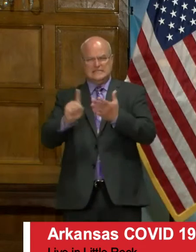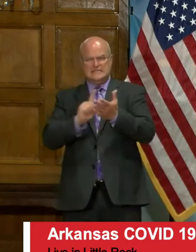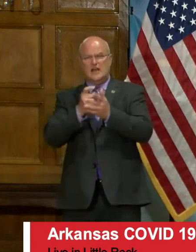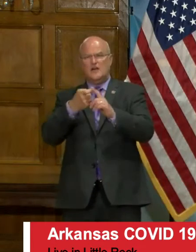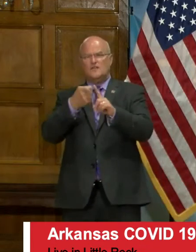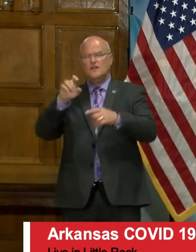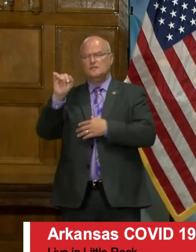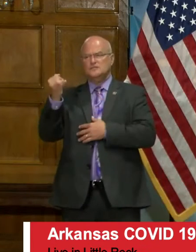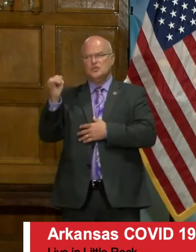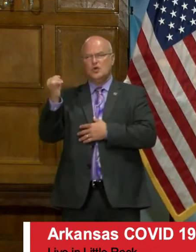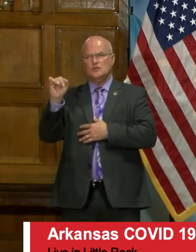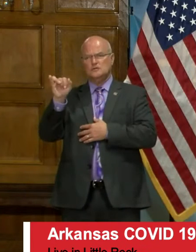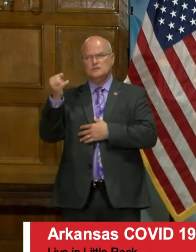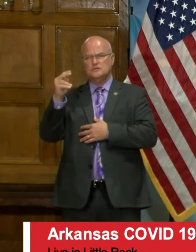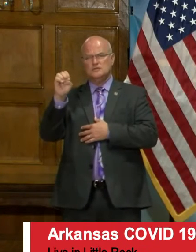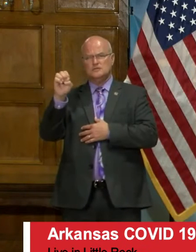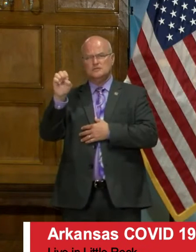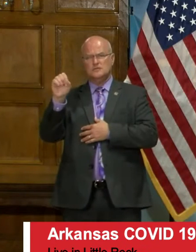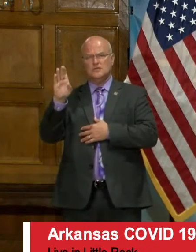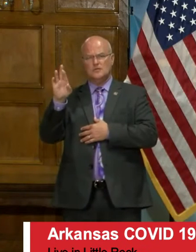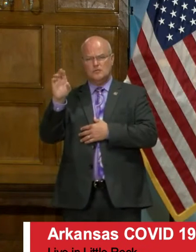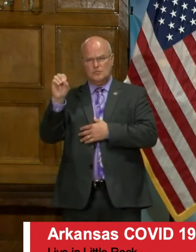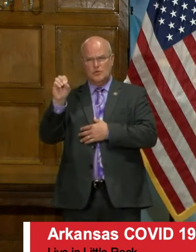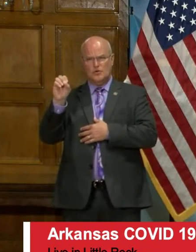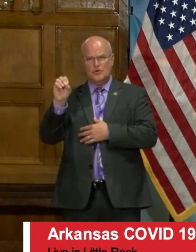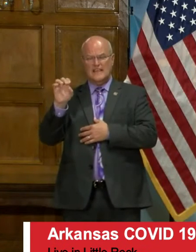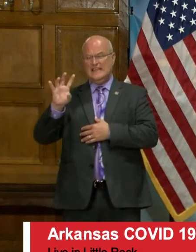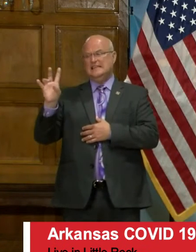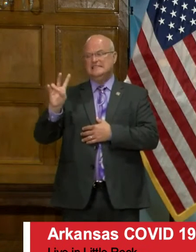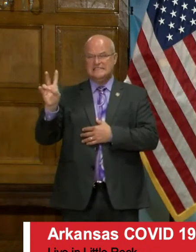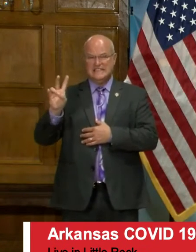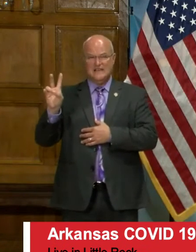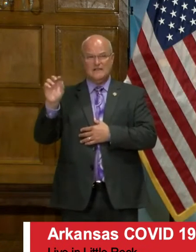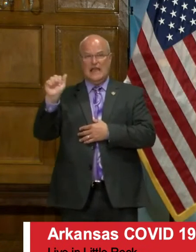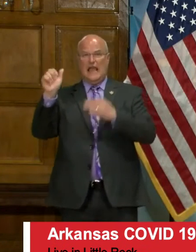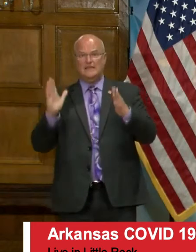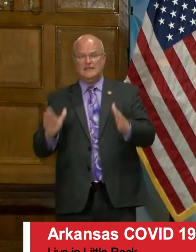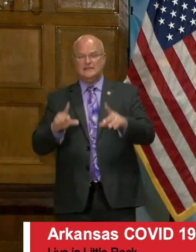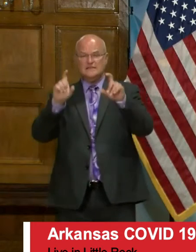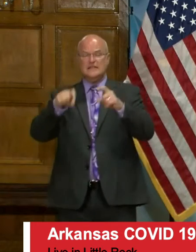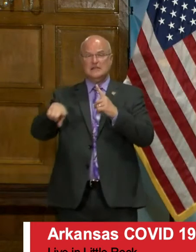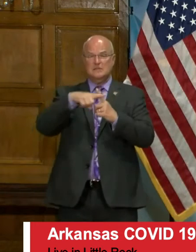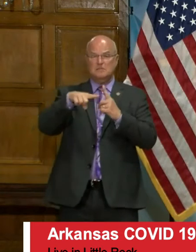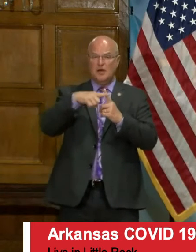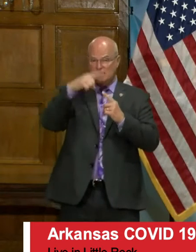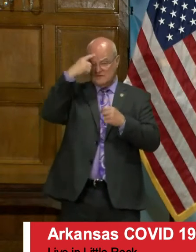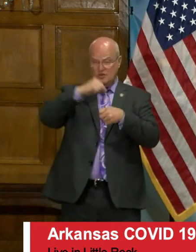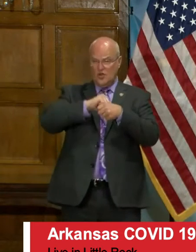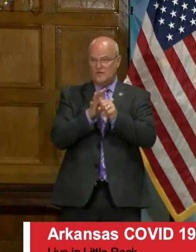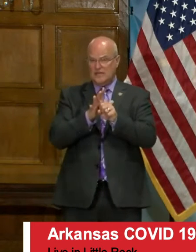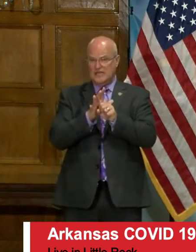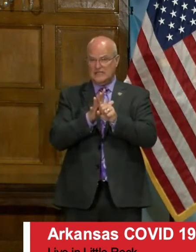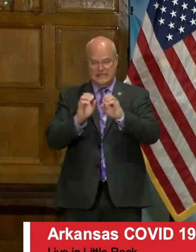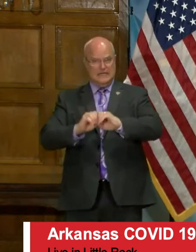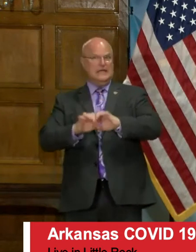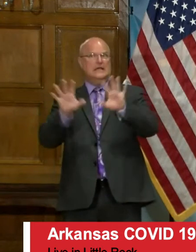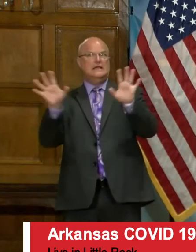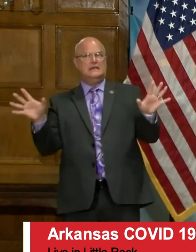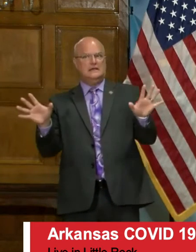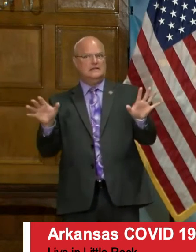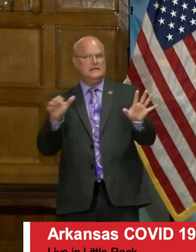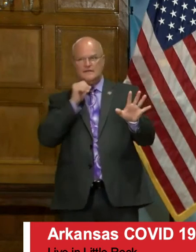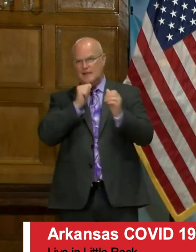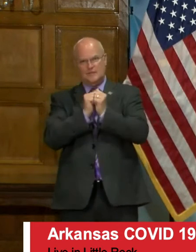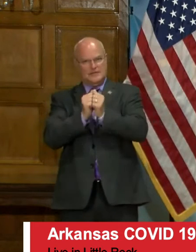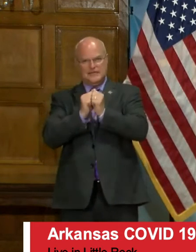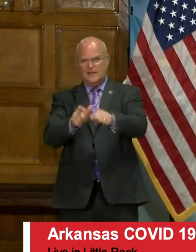from Jonesboro that 7 ASU athletes have tested positive for COVID-19. Now, clearly, they haven't been